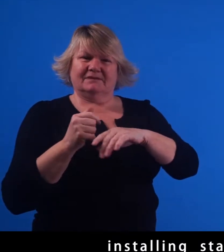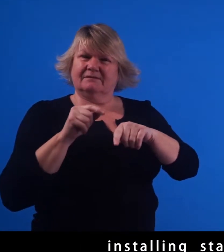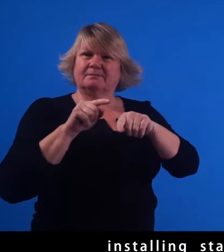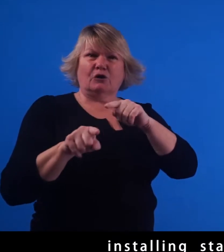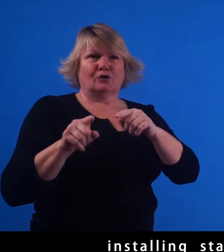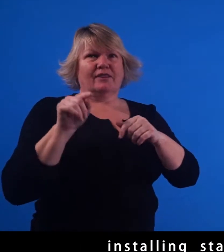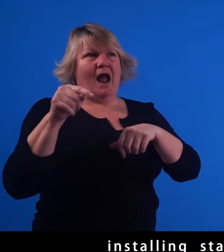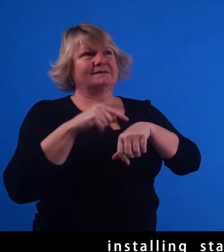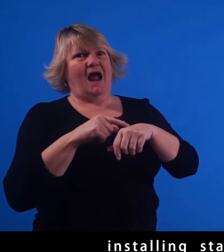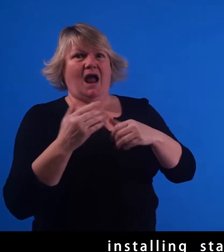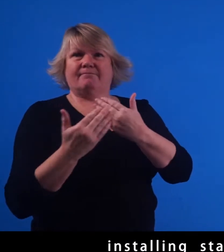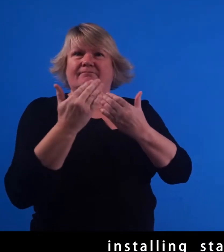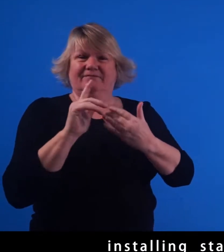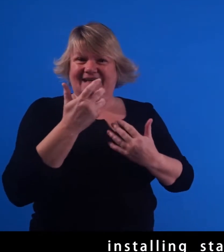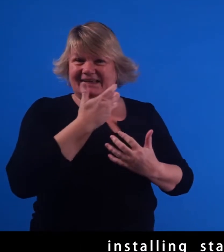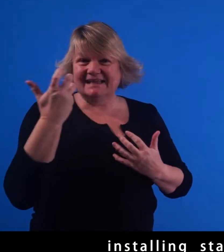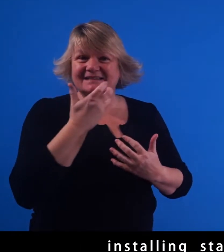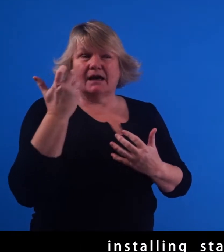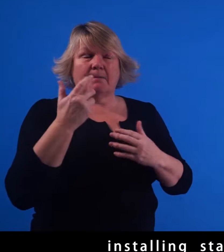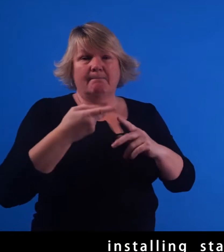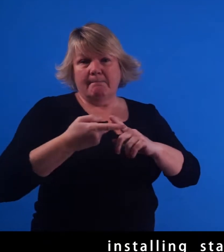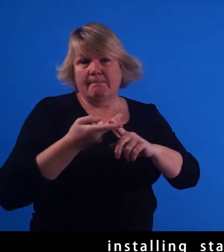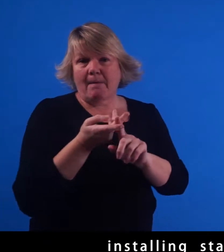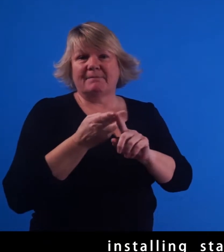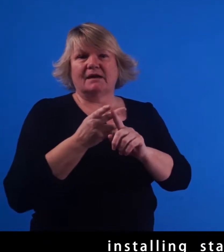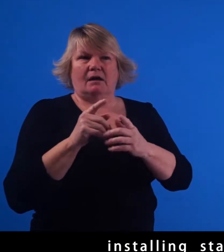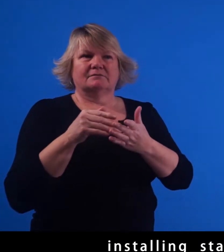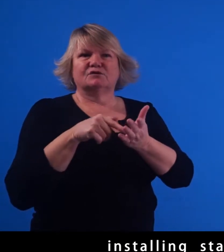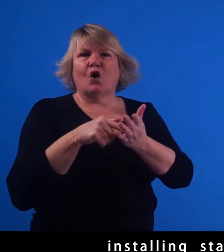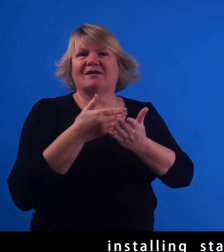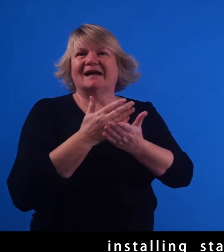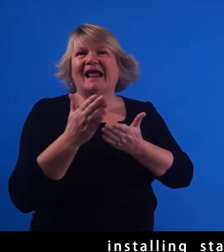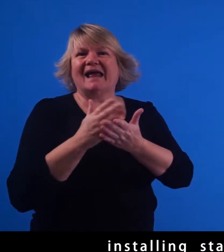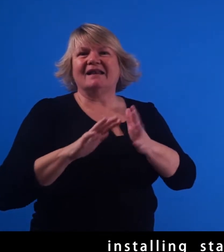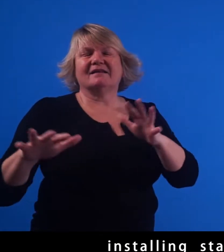installing state-of-the-art heating, plumbing, and sanitation.